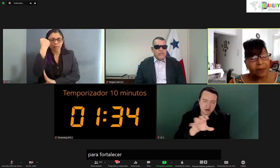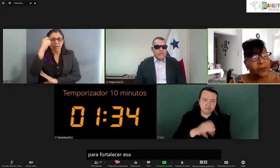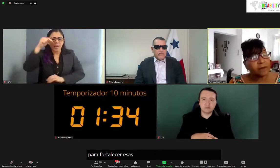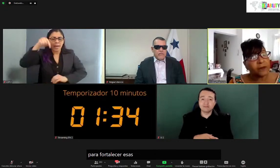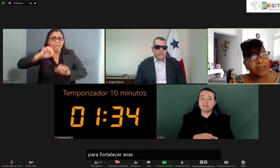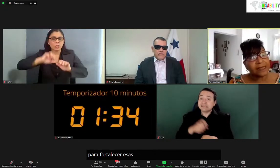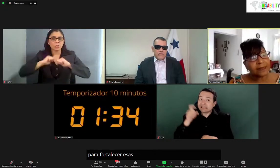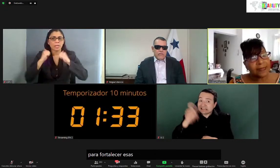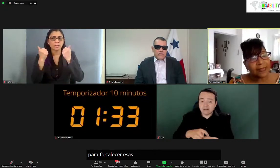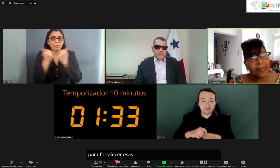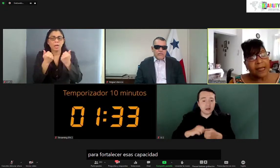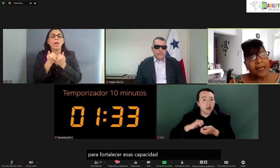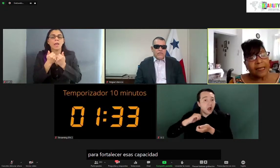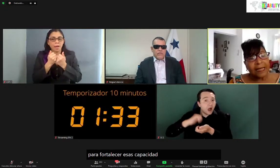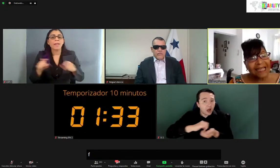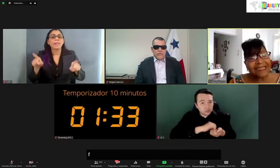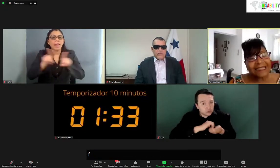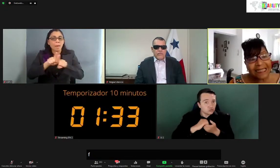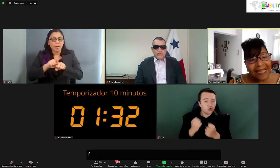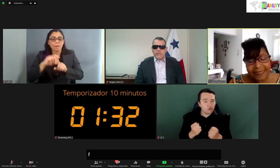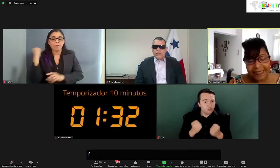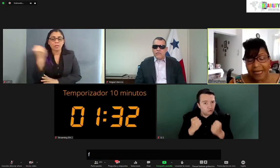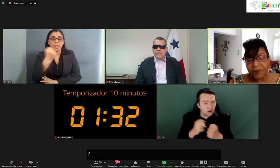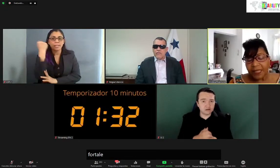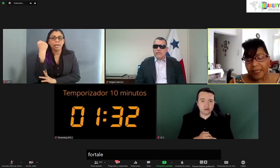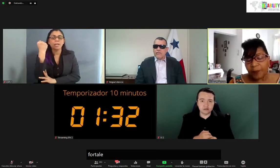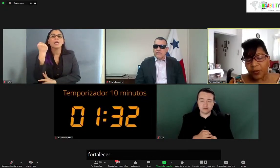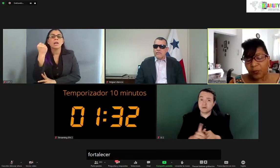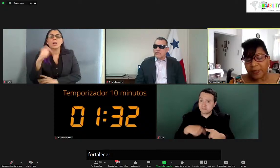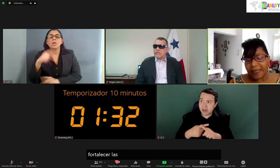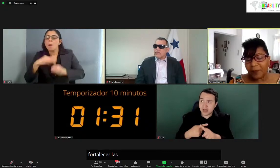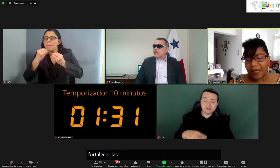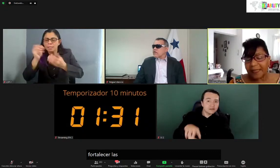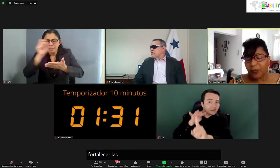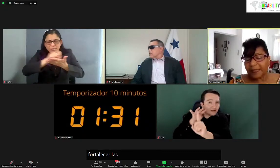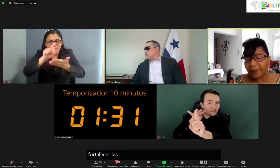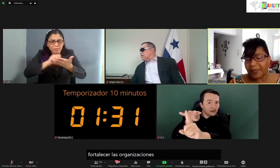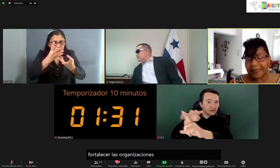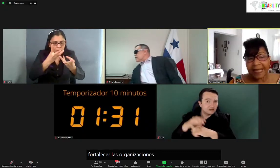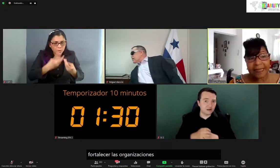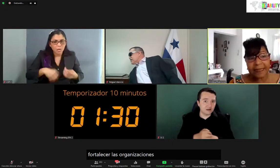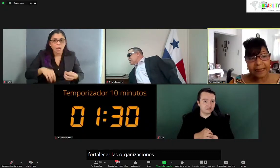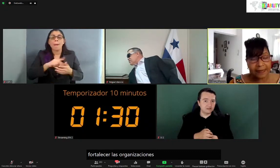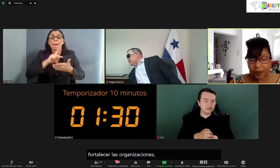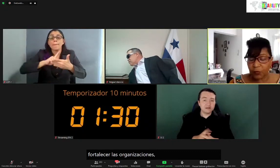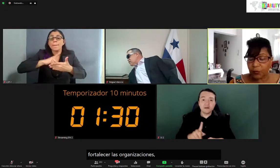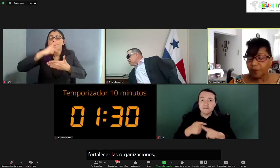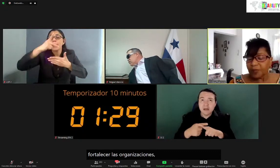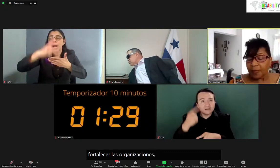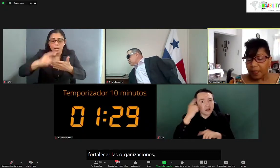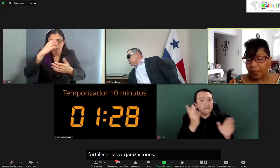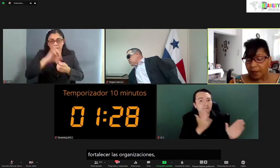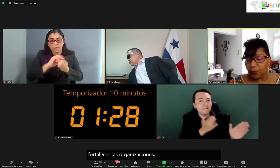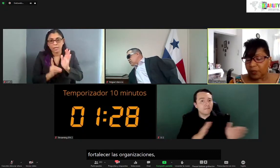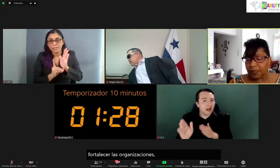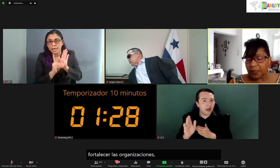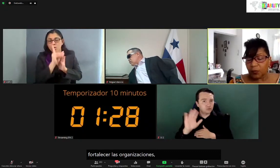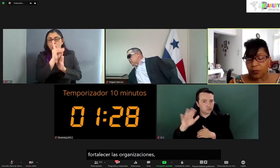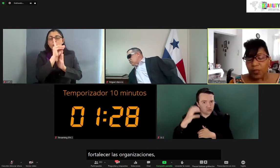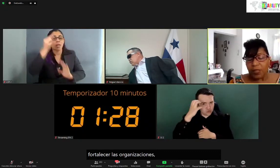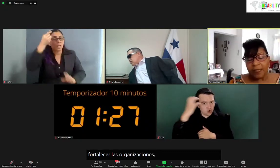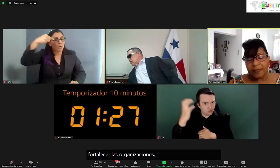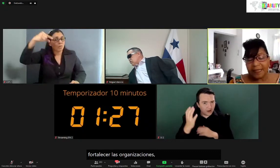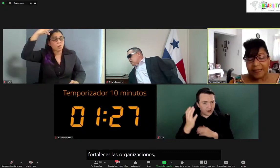associations we need to strengthen the incidence and the proposal of